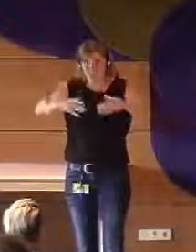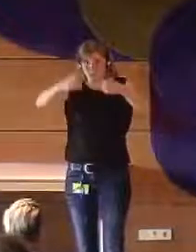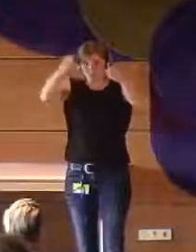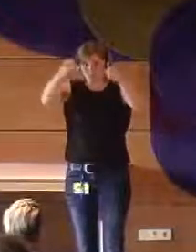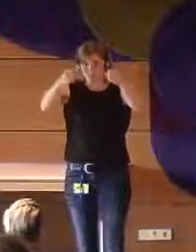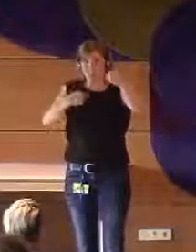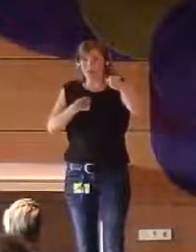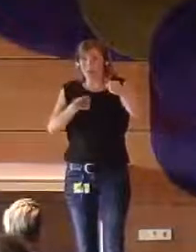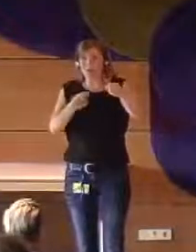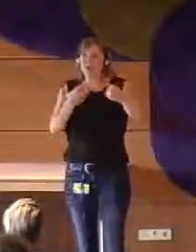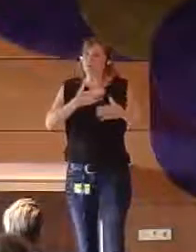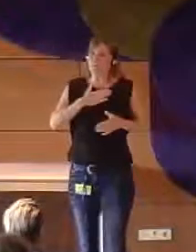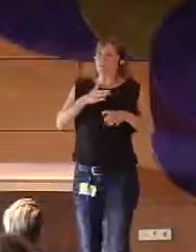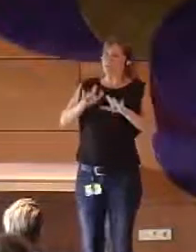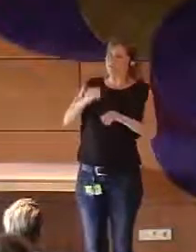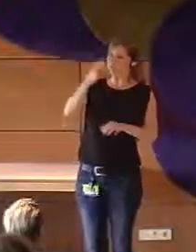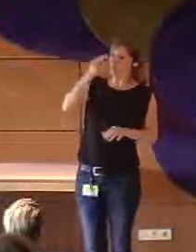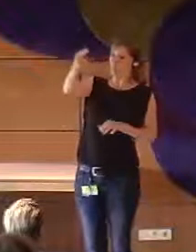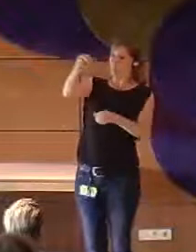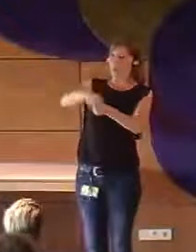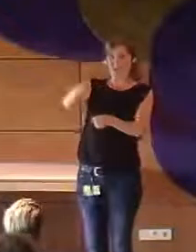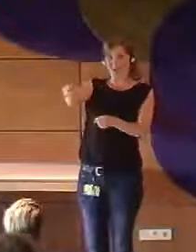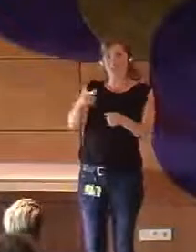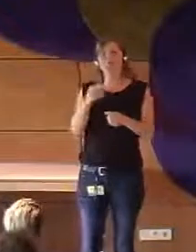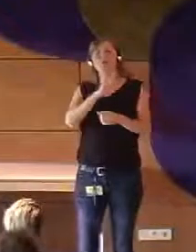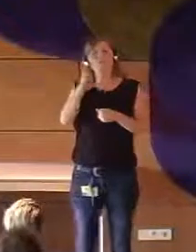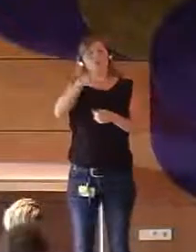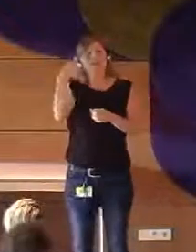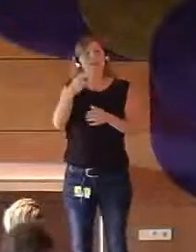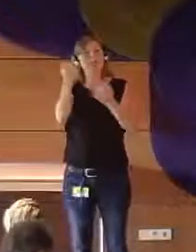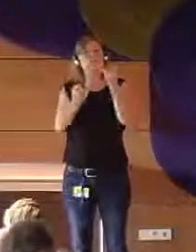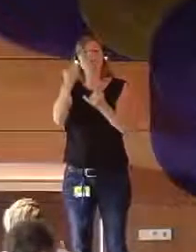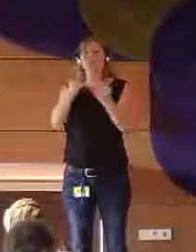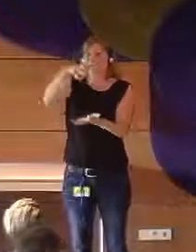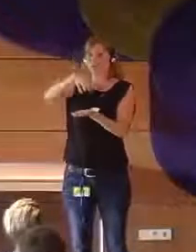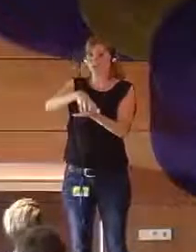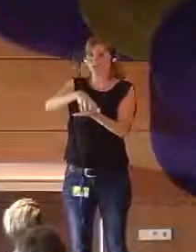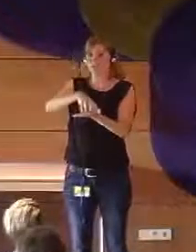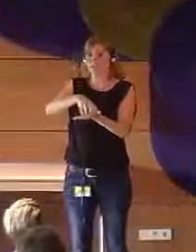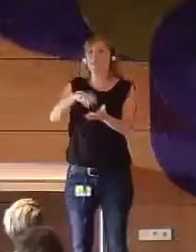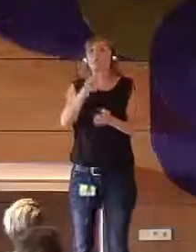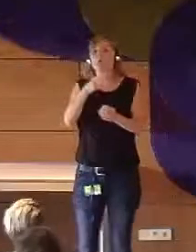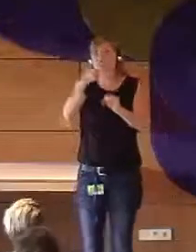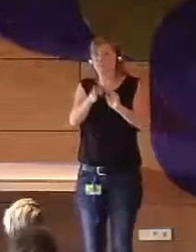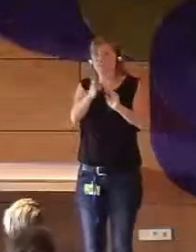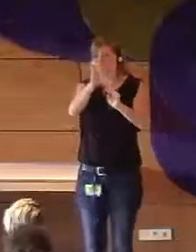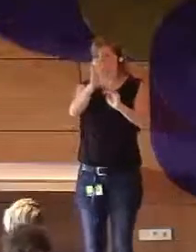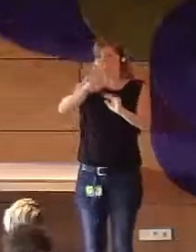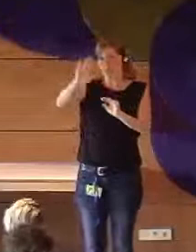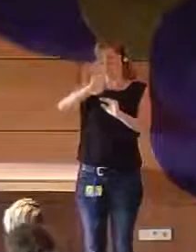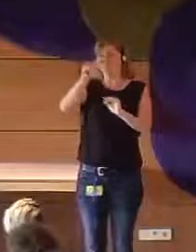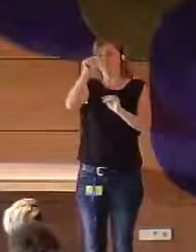And because Birmingham was very industrial, to the north of Birmingham, which is called the Black Country, because it was very, very